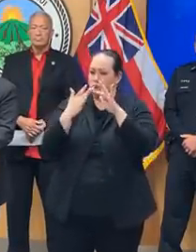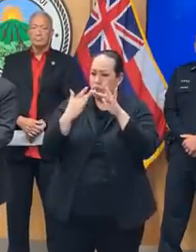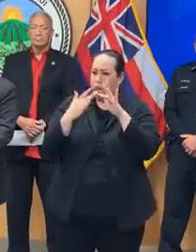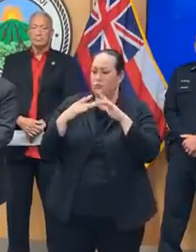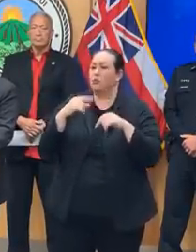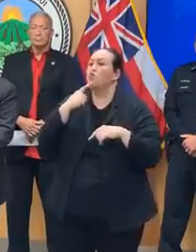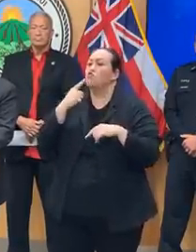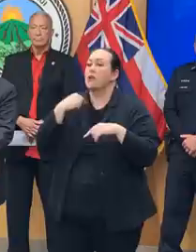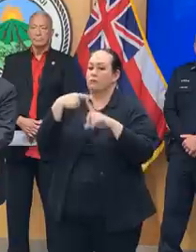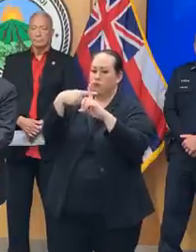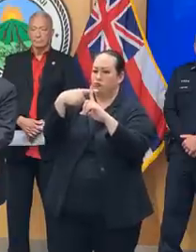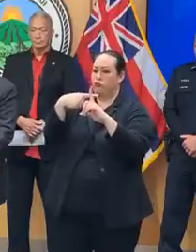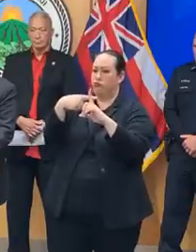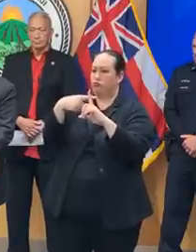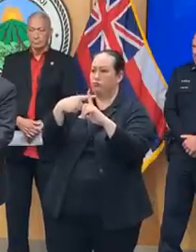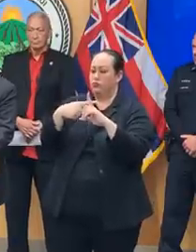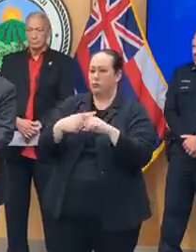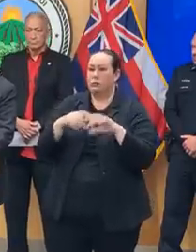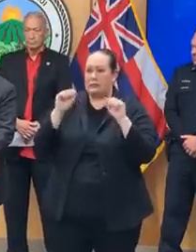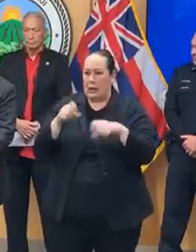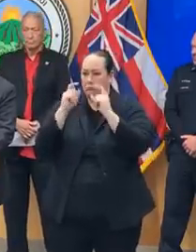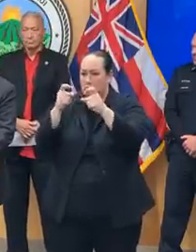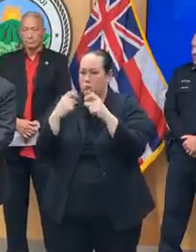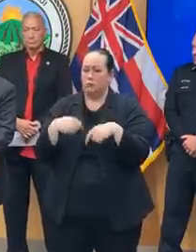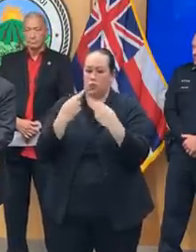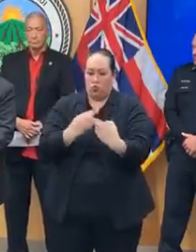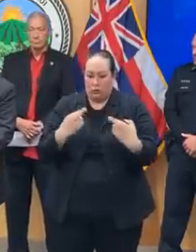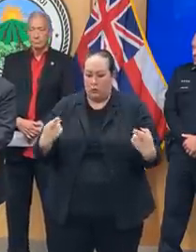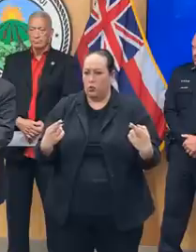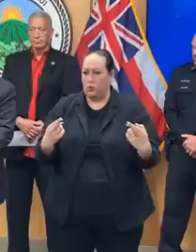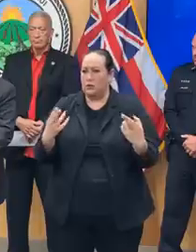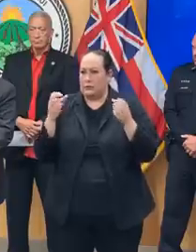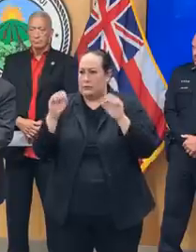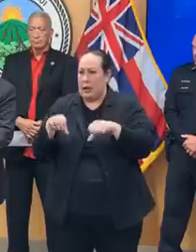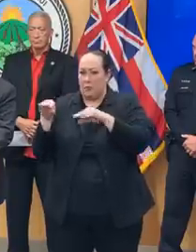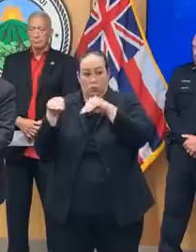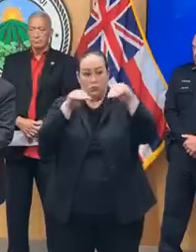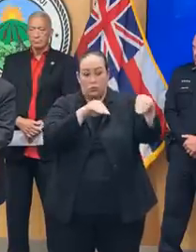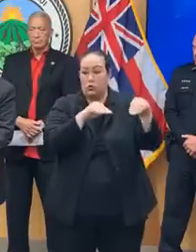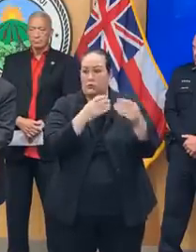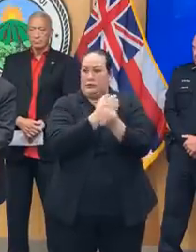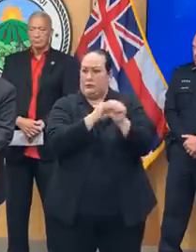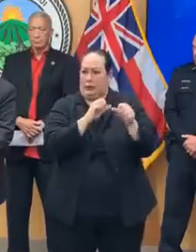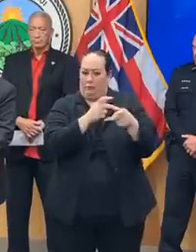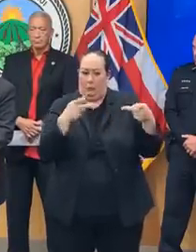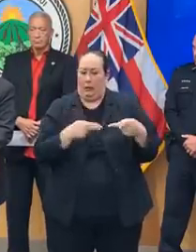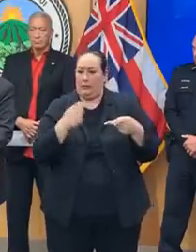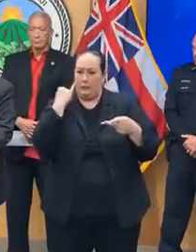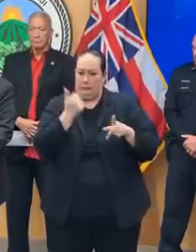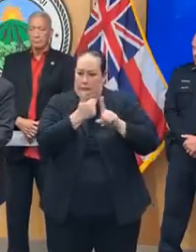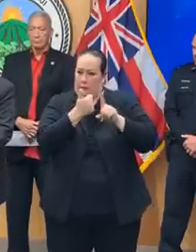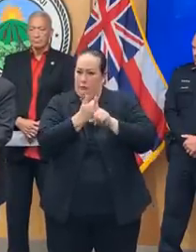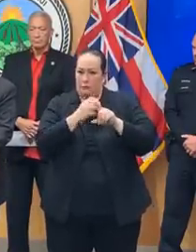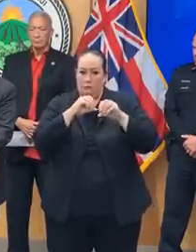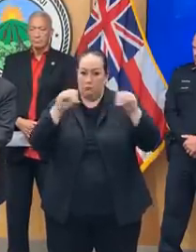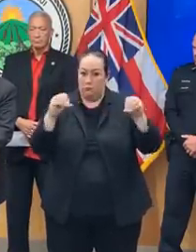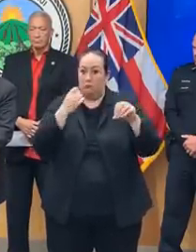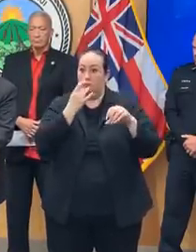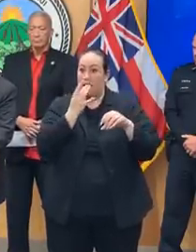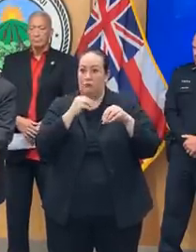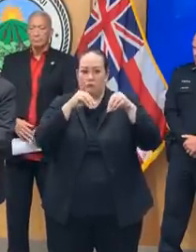explained, so that we can get you resources and get you into a place that's safe if you're suffering without power. Finally, our housing